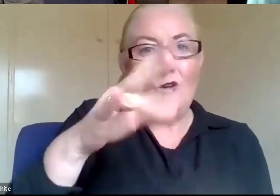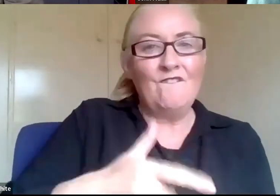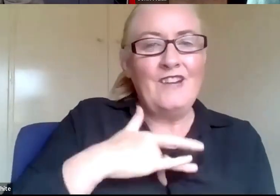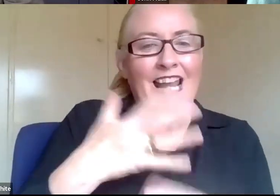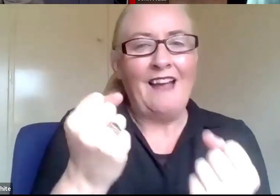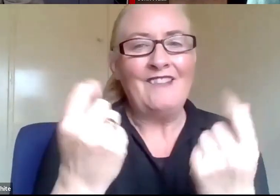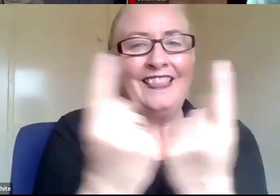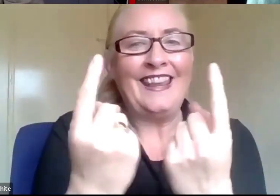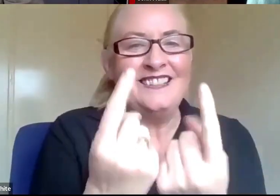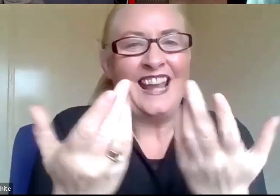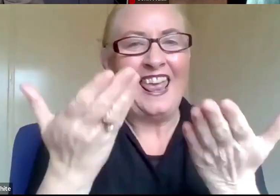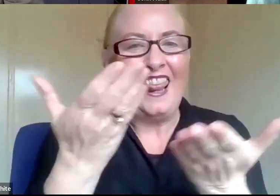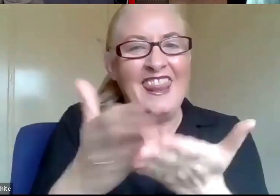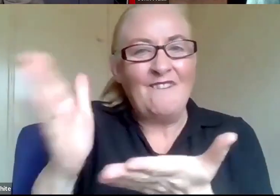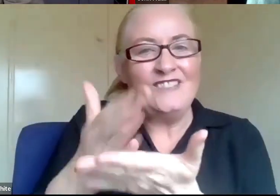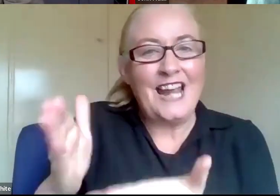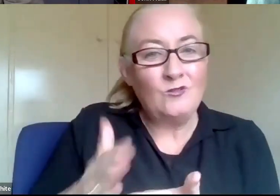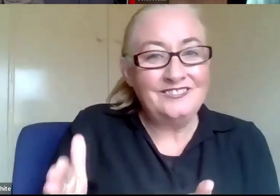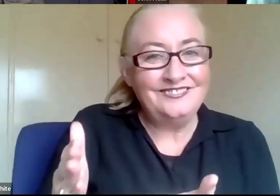any clarification,